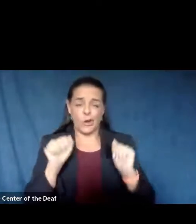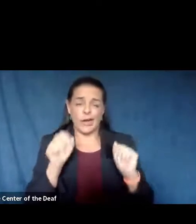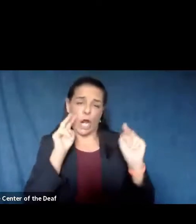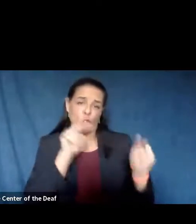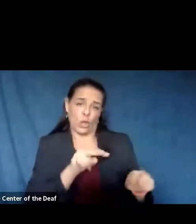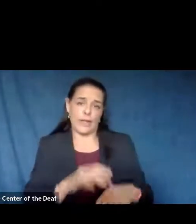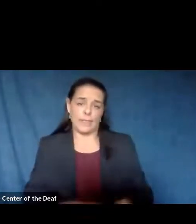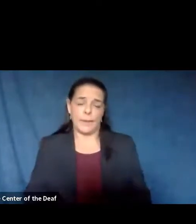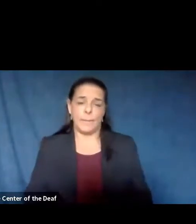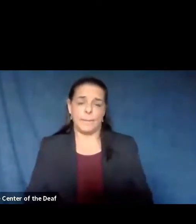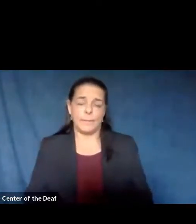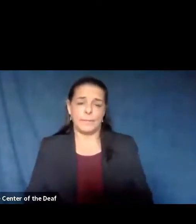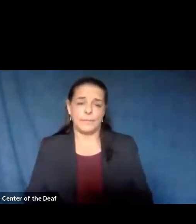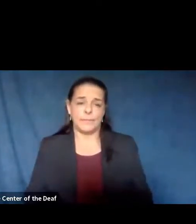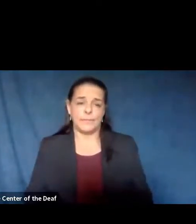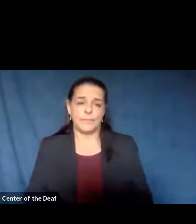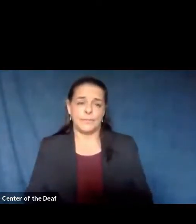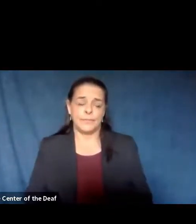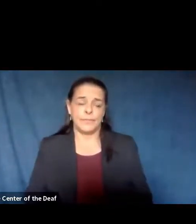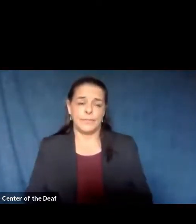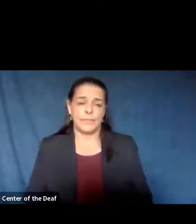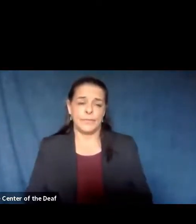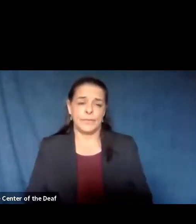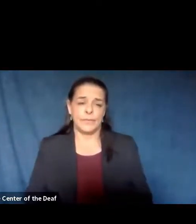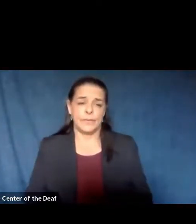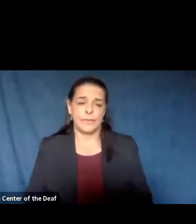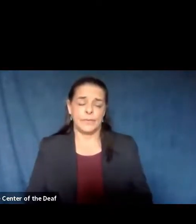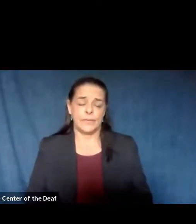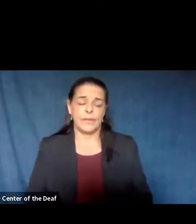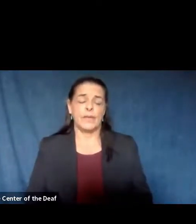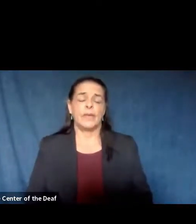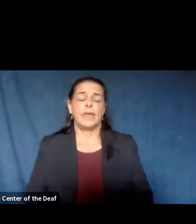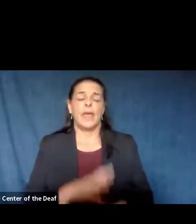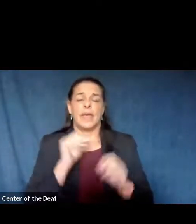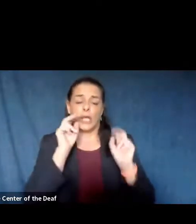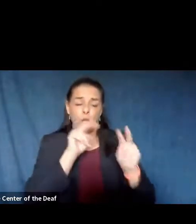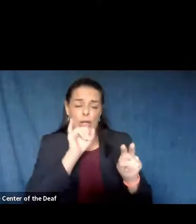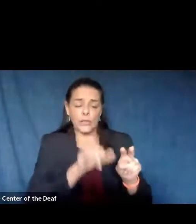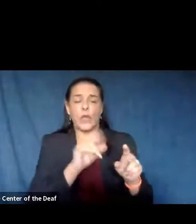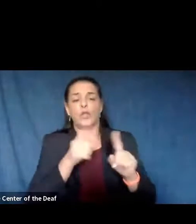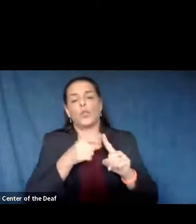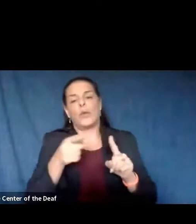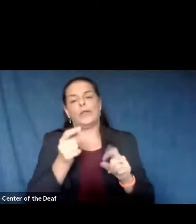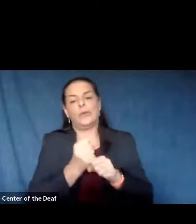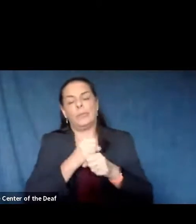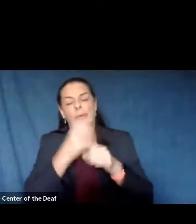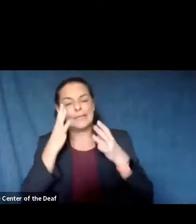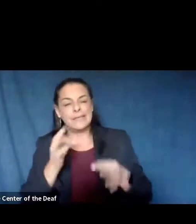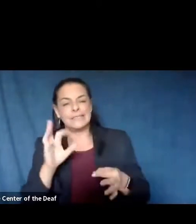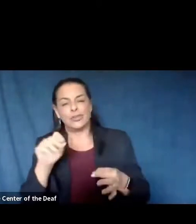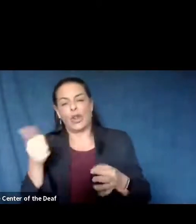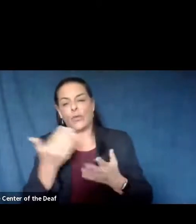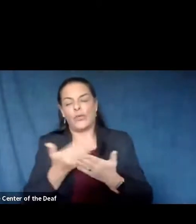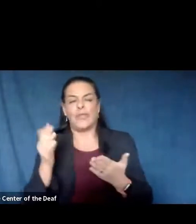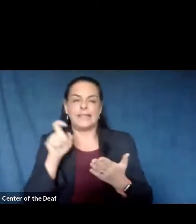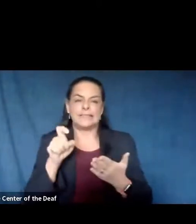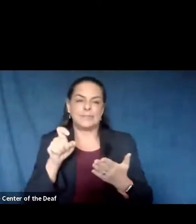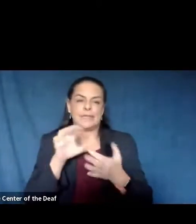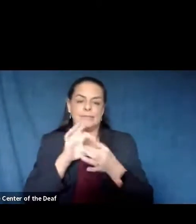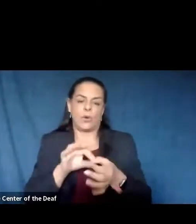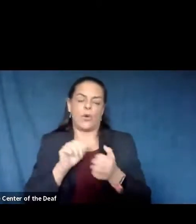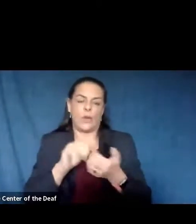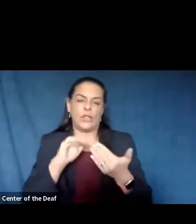at and considered when making decisions and other things that need to go with the overall